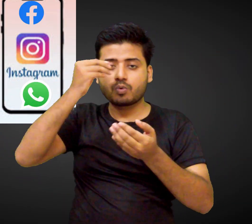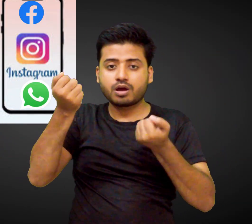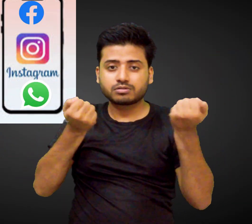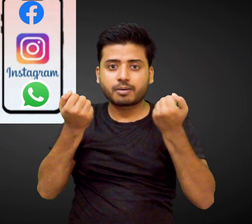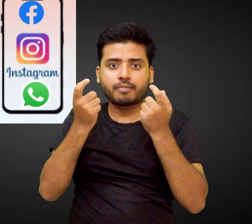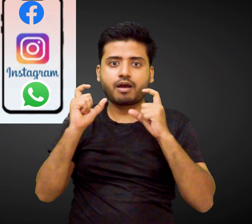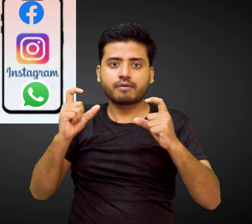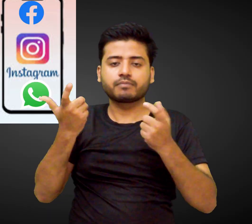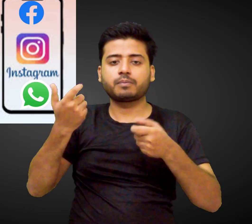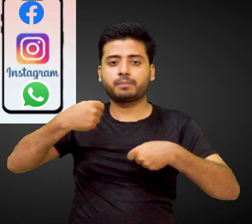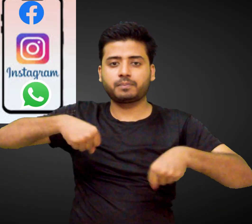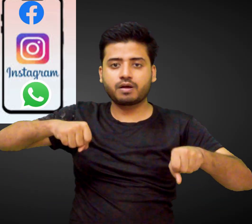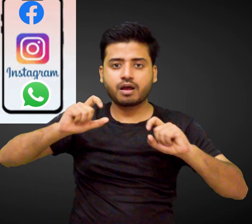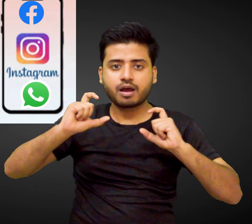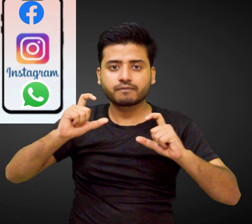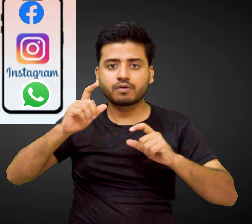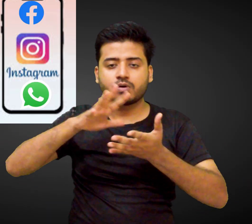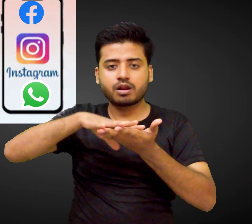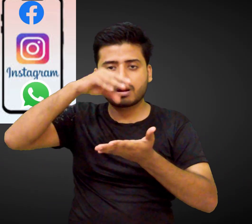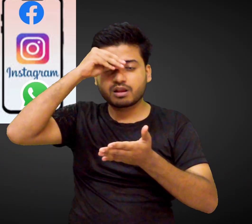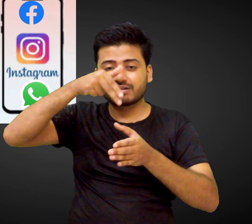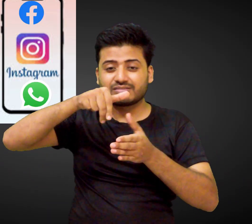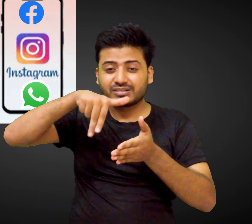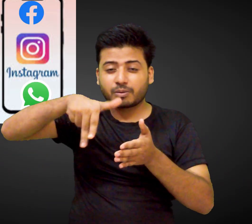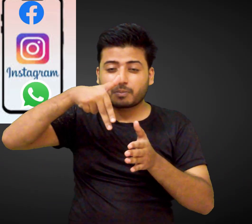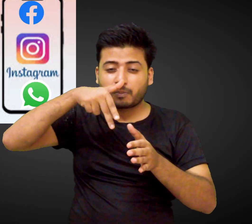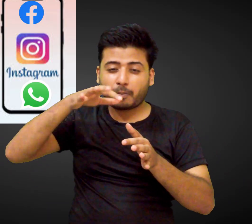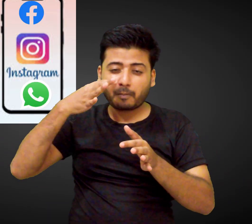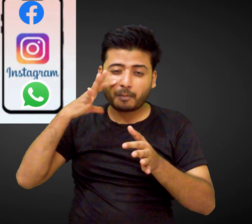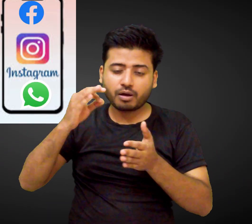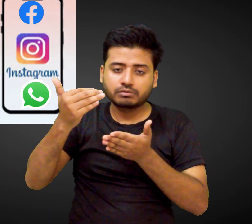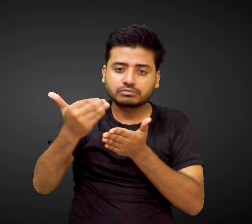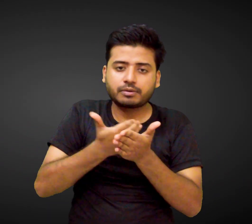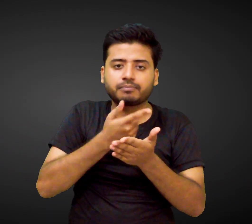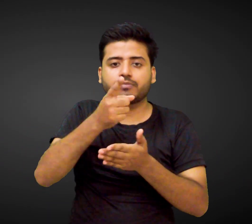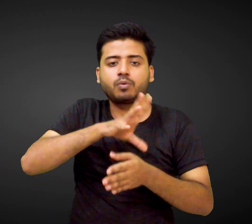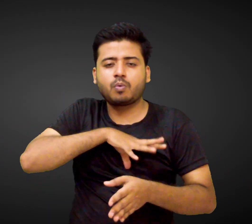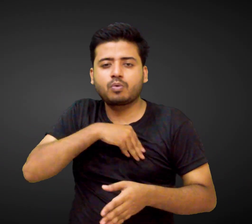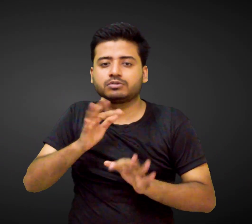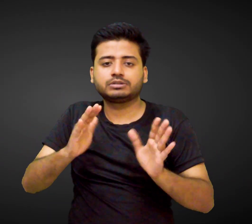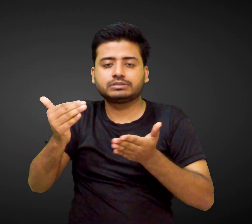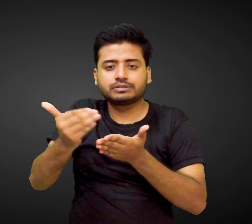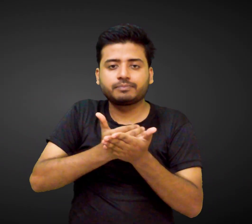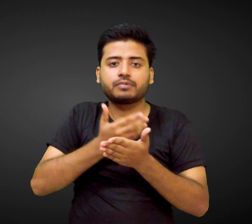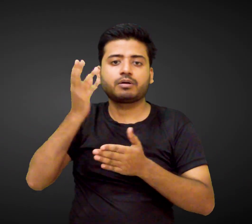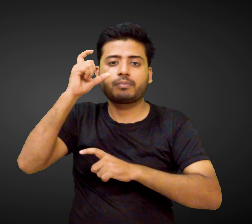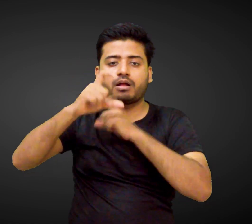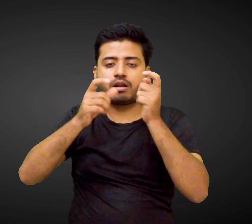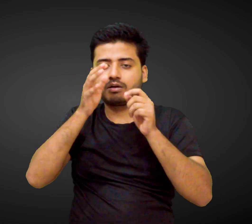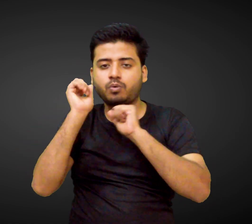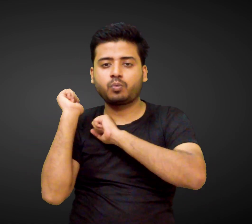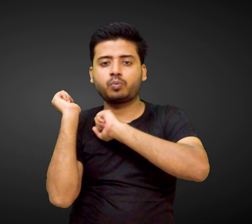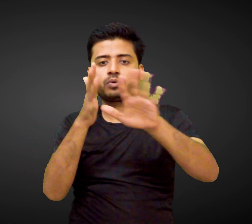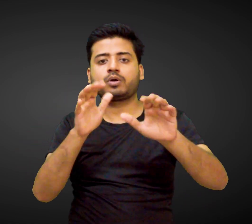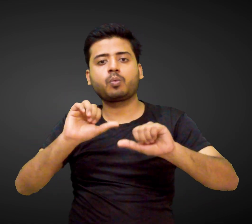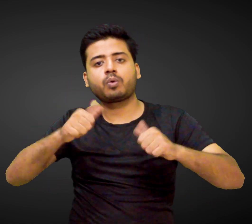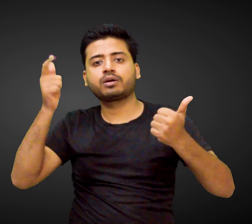compared to 33.7 mj/liter. Accounting for the difference in energy density, the overall efficiency of the